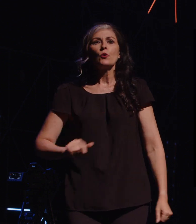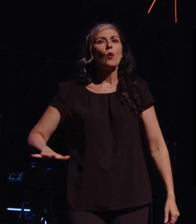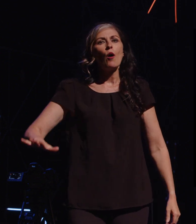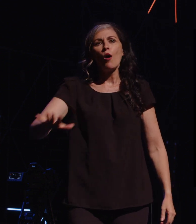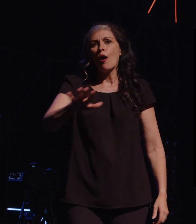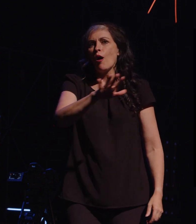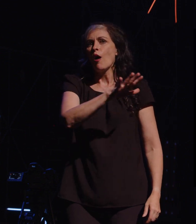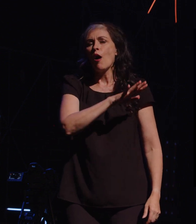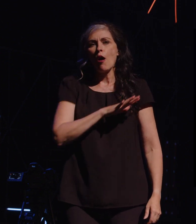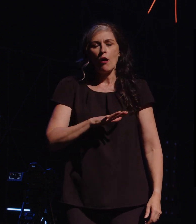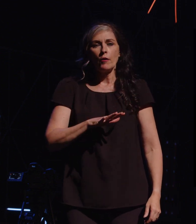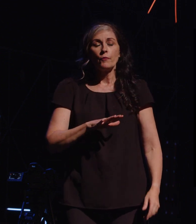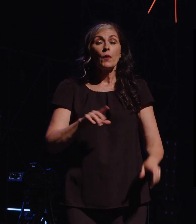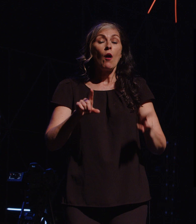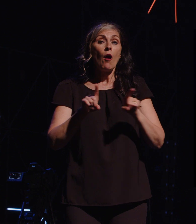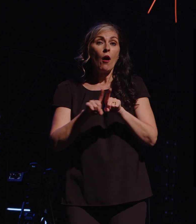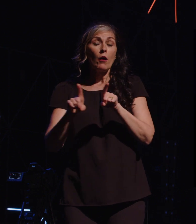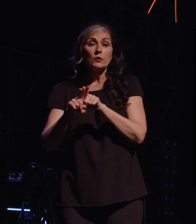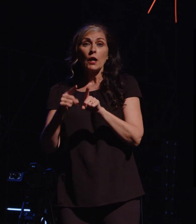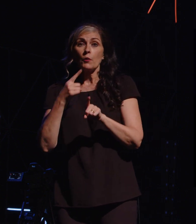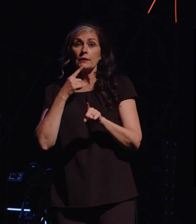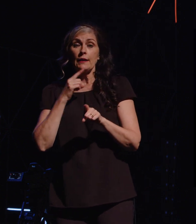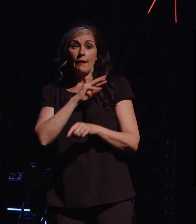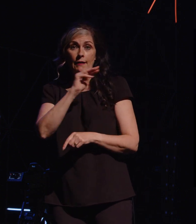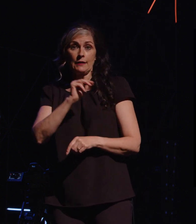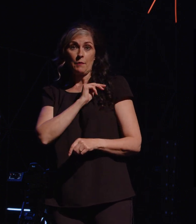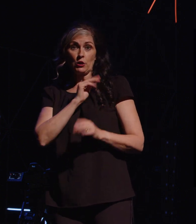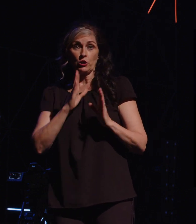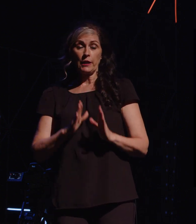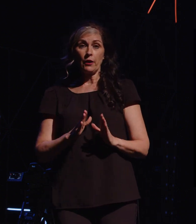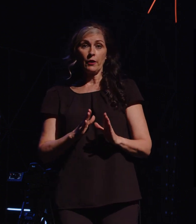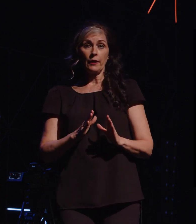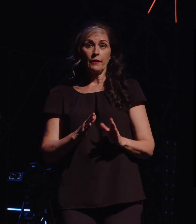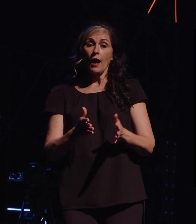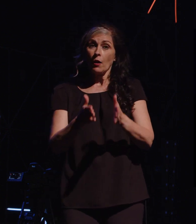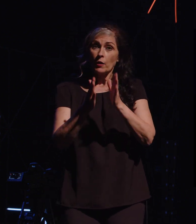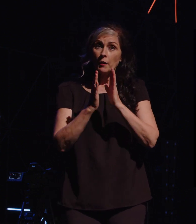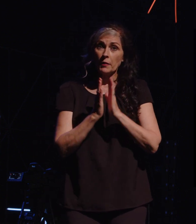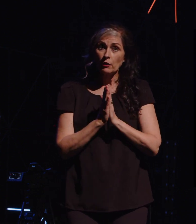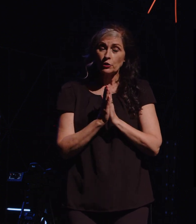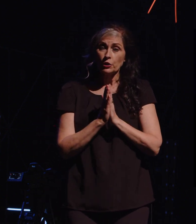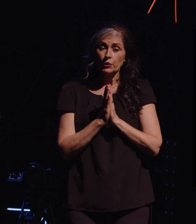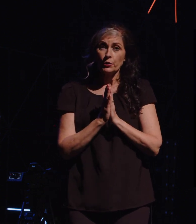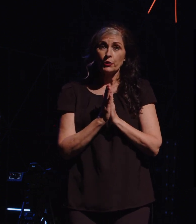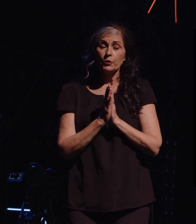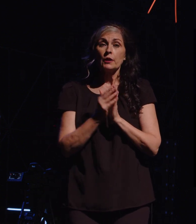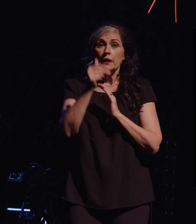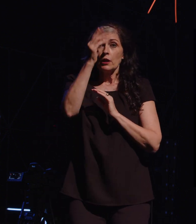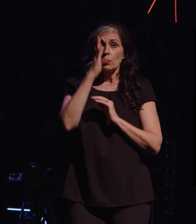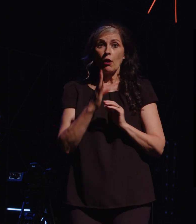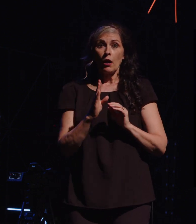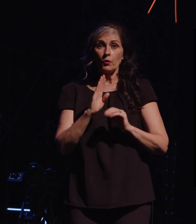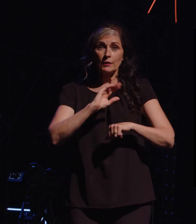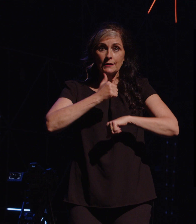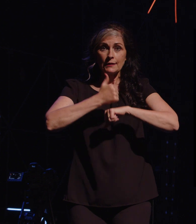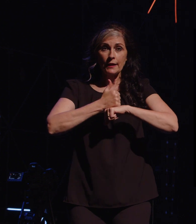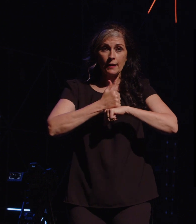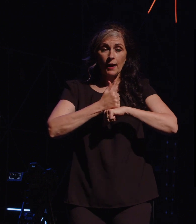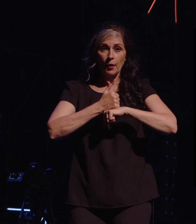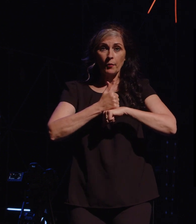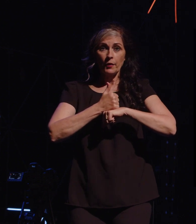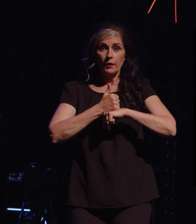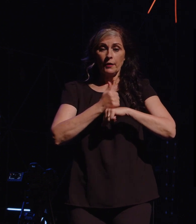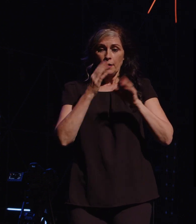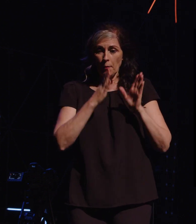And the other side I would say is, as a missionary, I would appeal to you that just as God was planting seeds to open